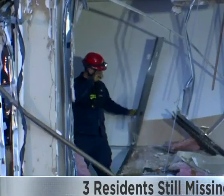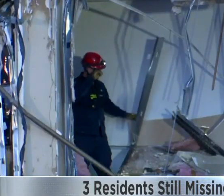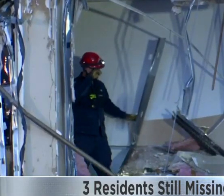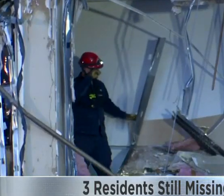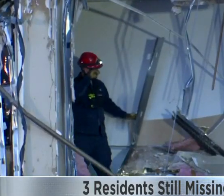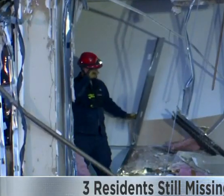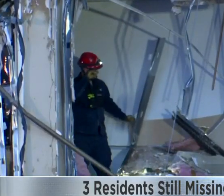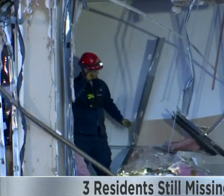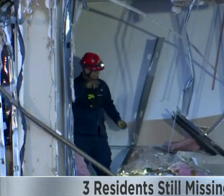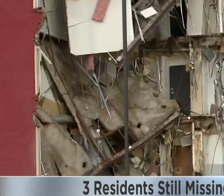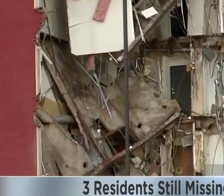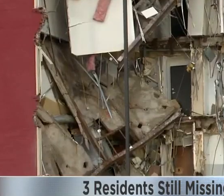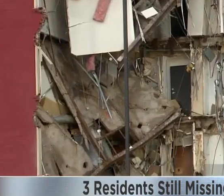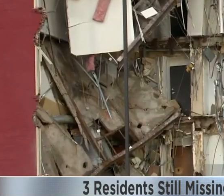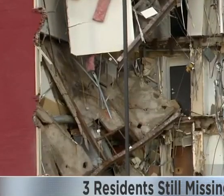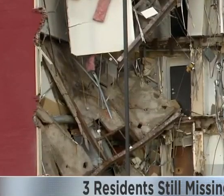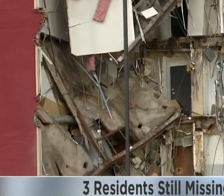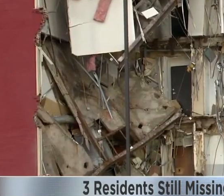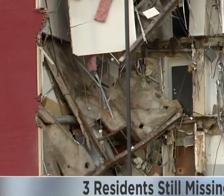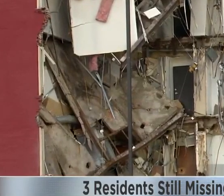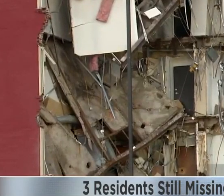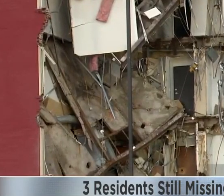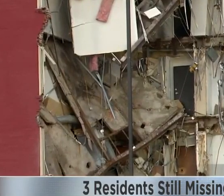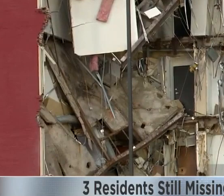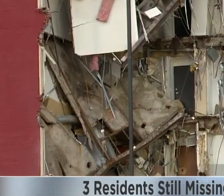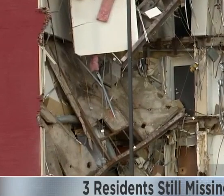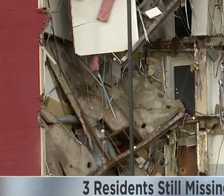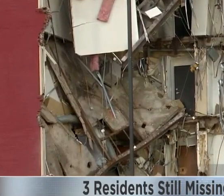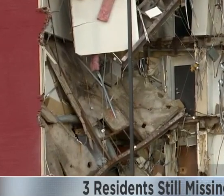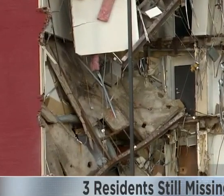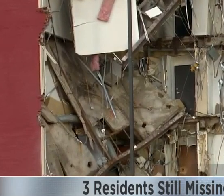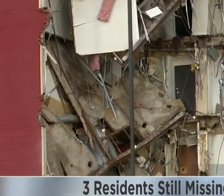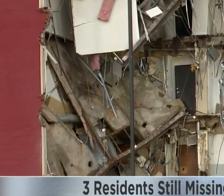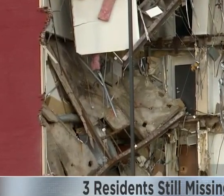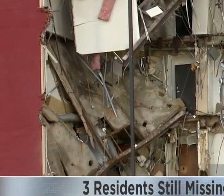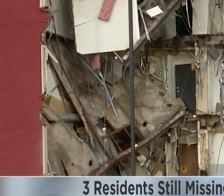owner was told patches of brick facade were separating from the building and that it was at risk.